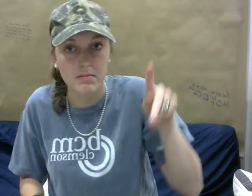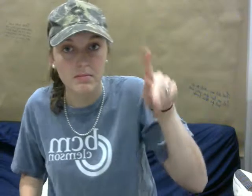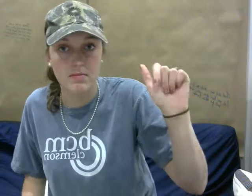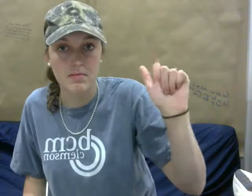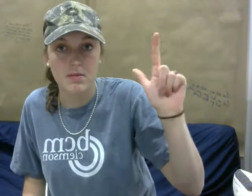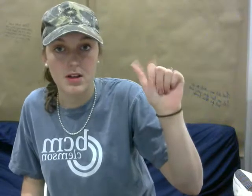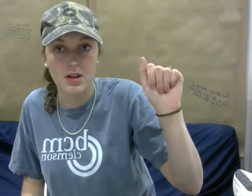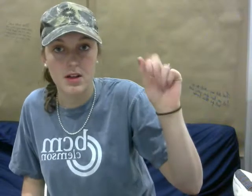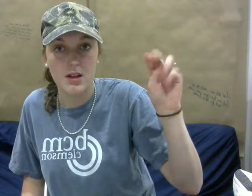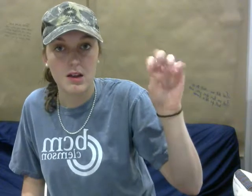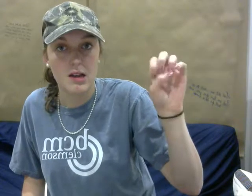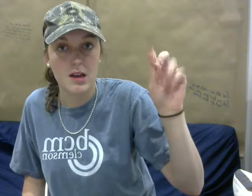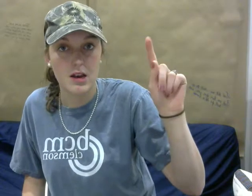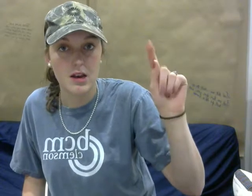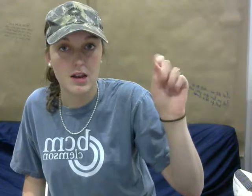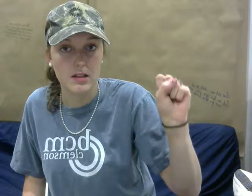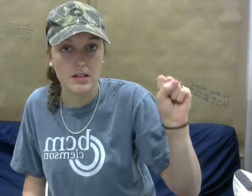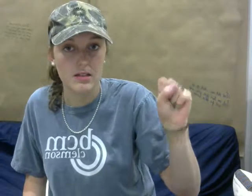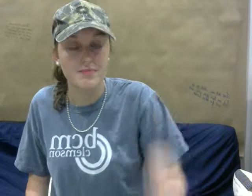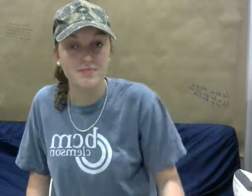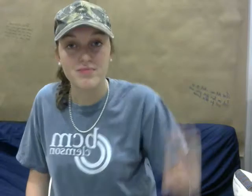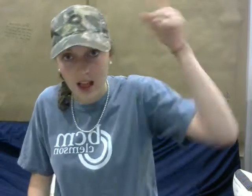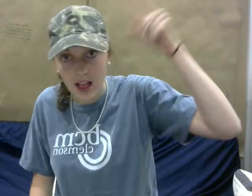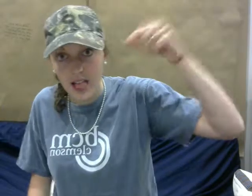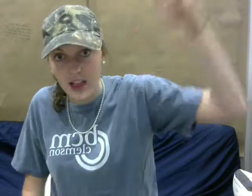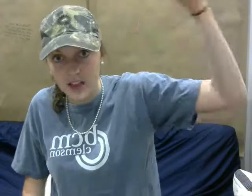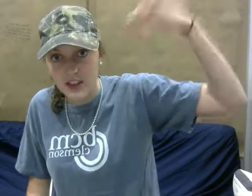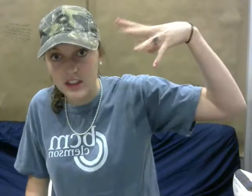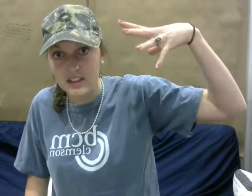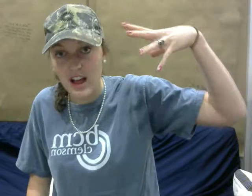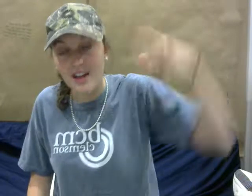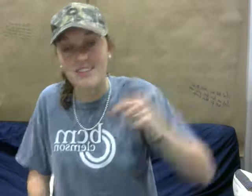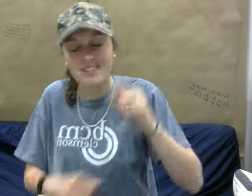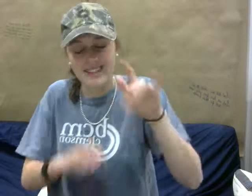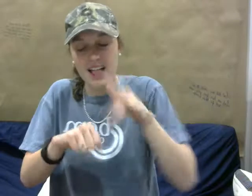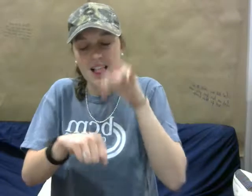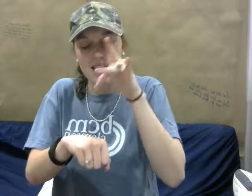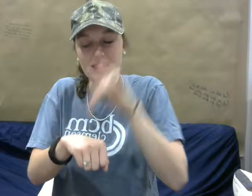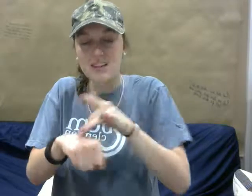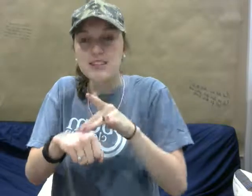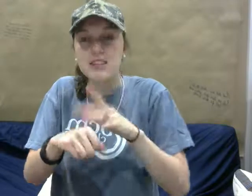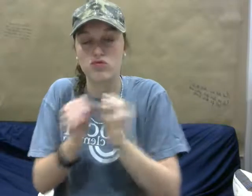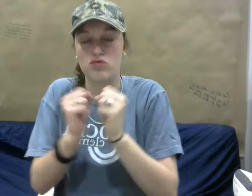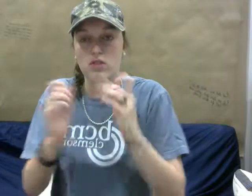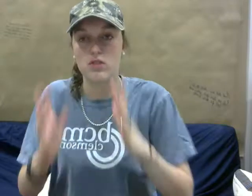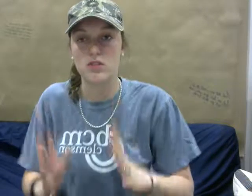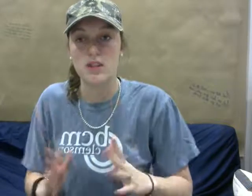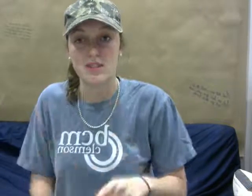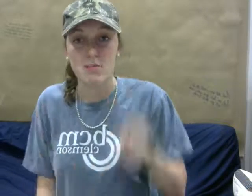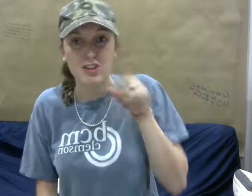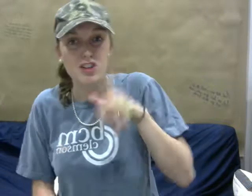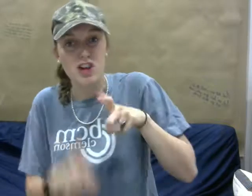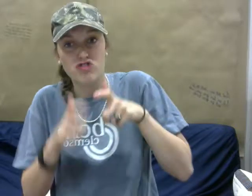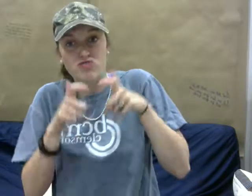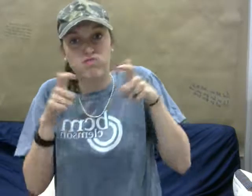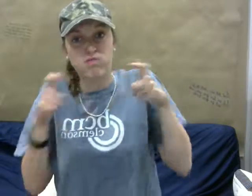The sun is the central engine of the solar system. It is by far the largest body providing light and energy